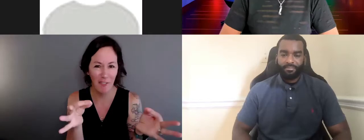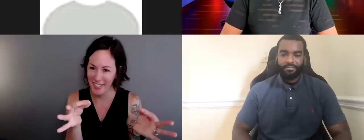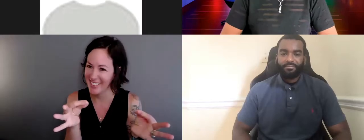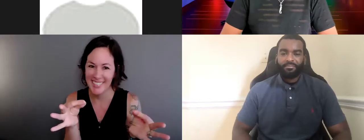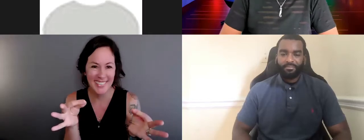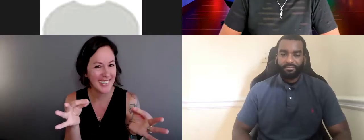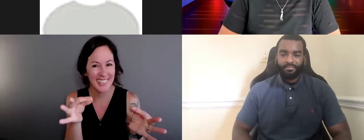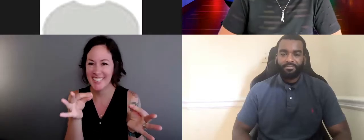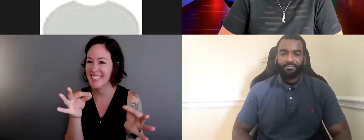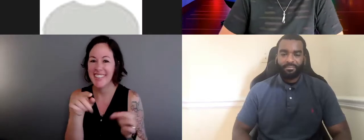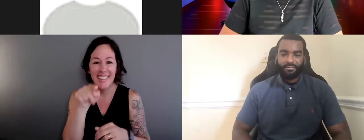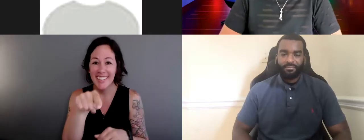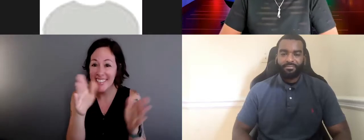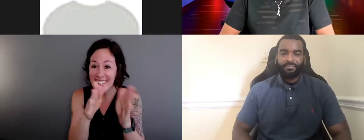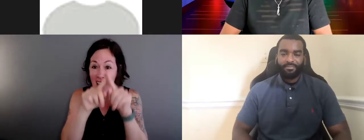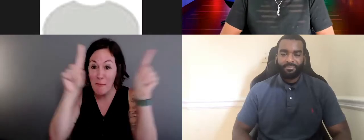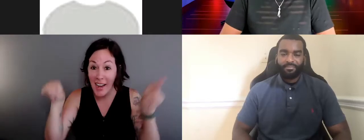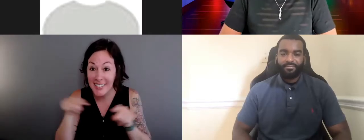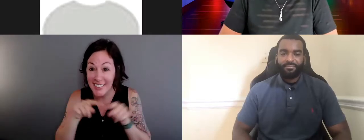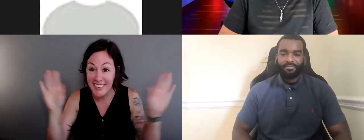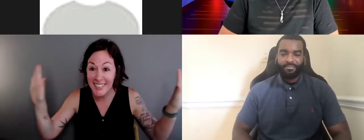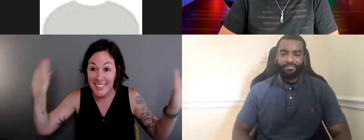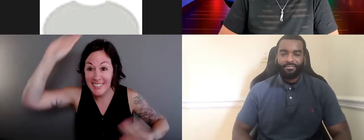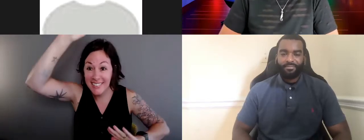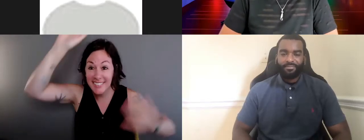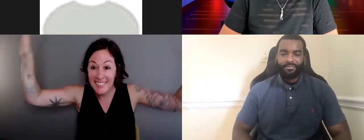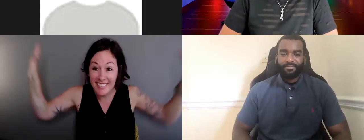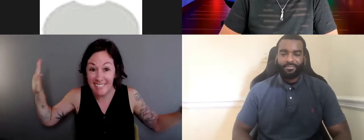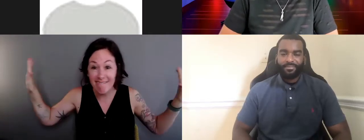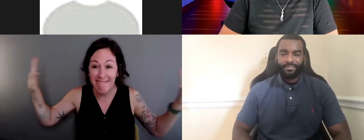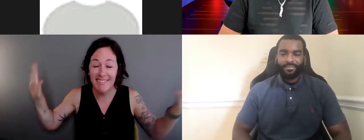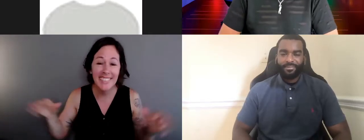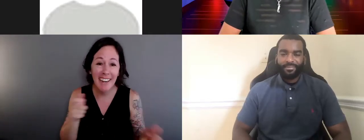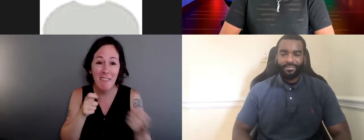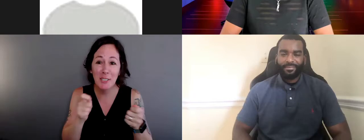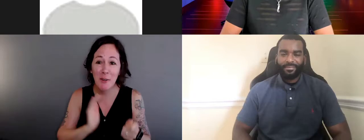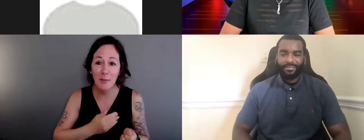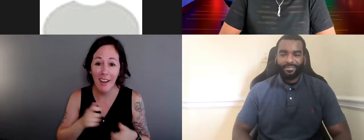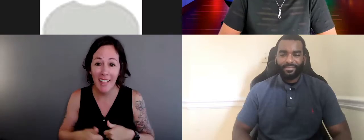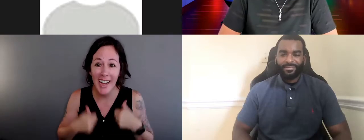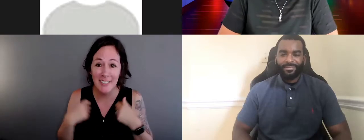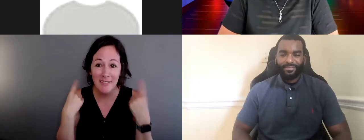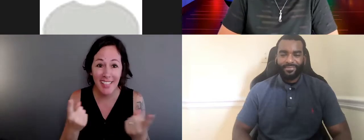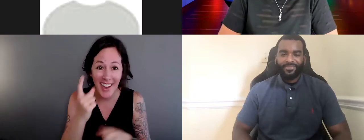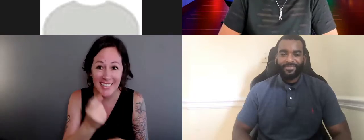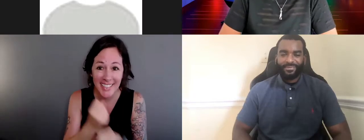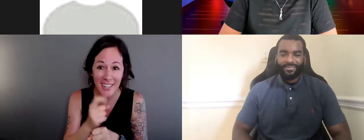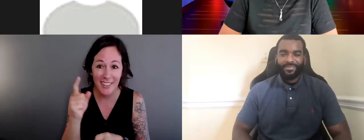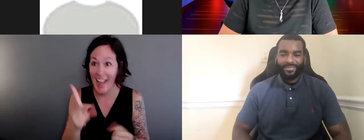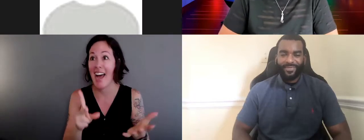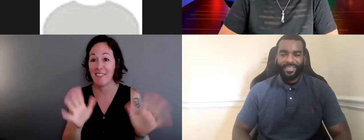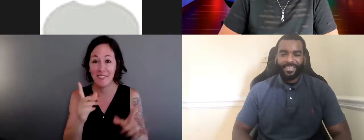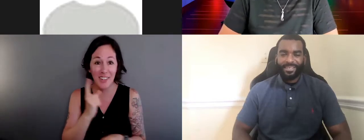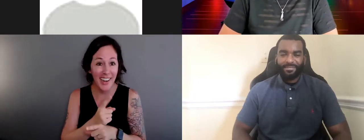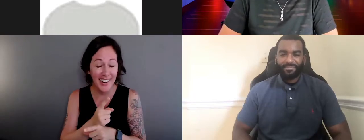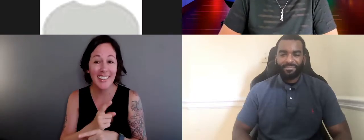Yes, absolutely. Yes, here we are in this very small box, limited by